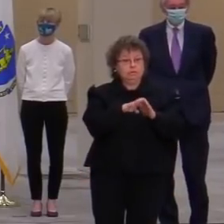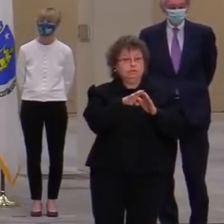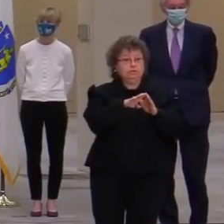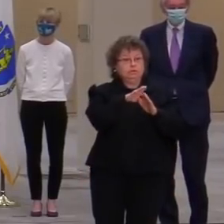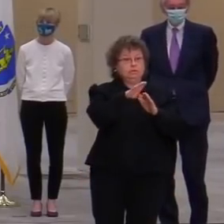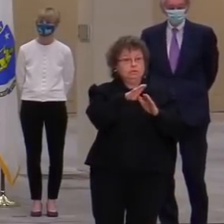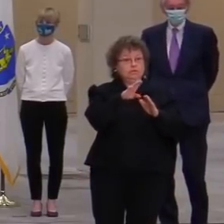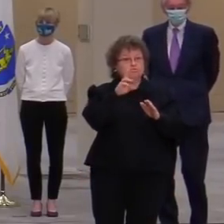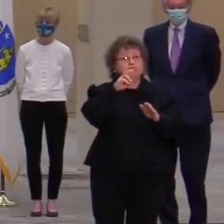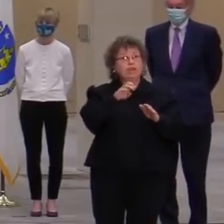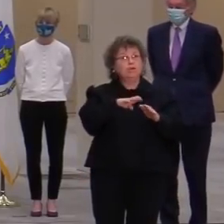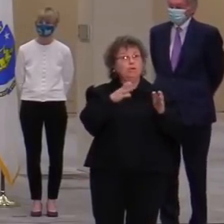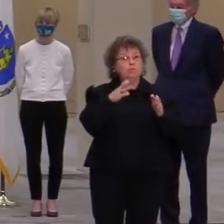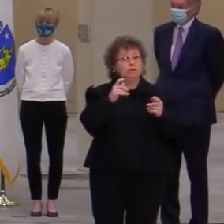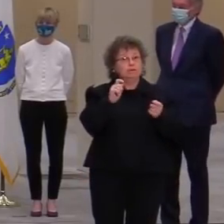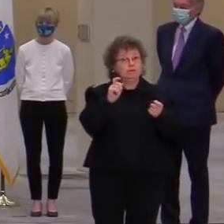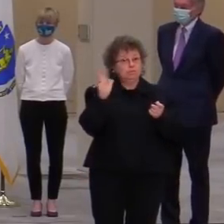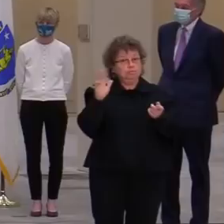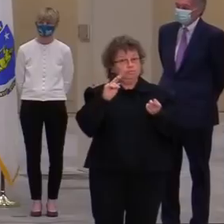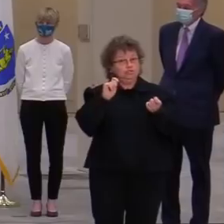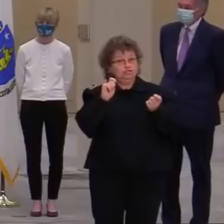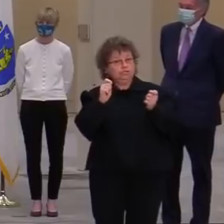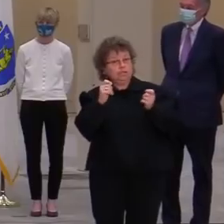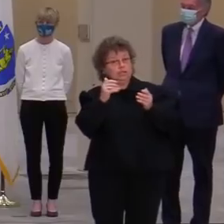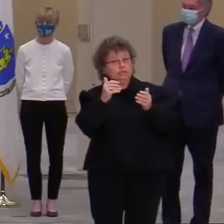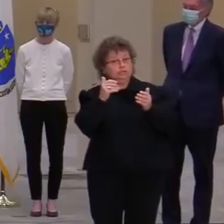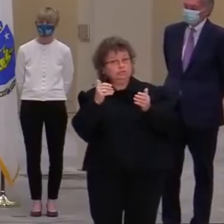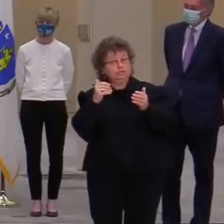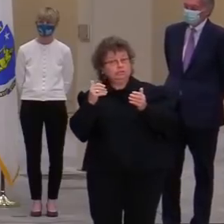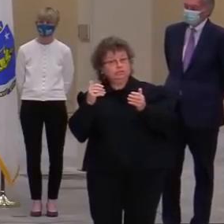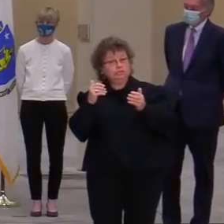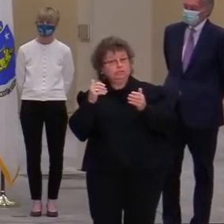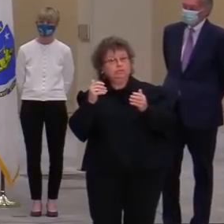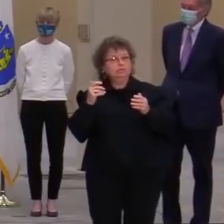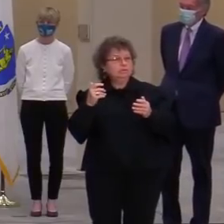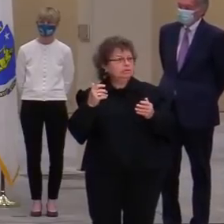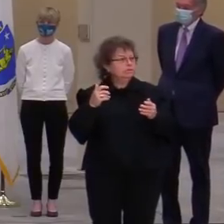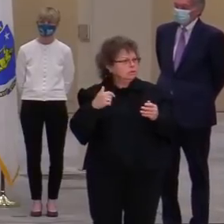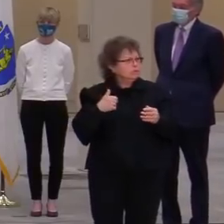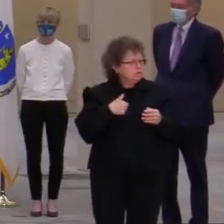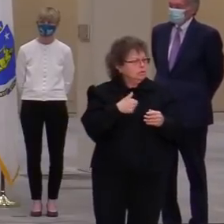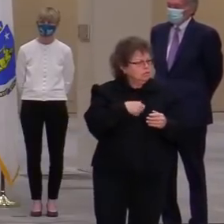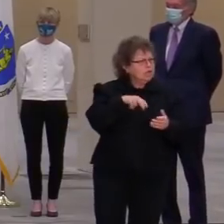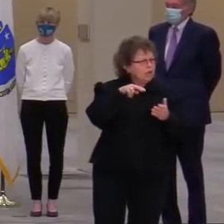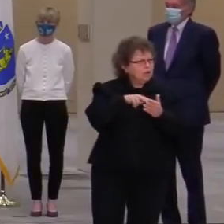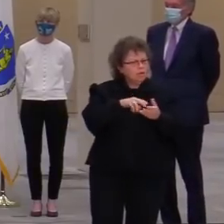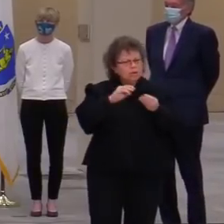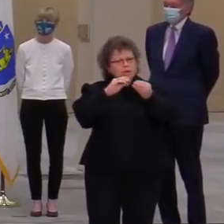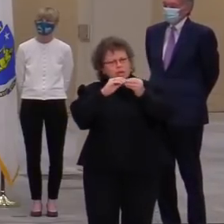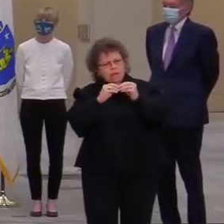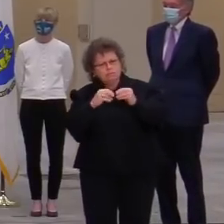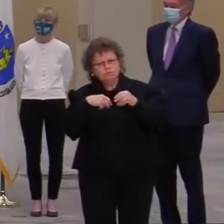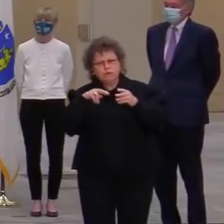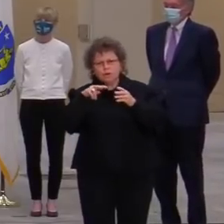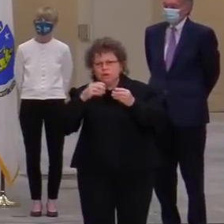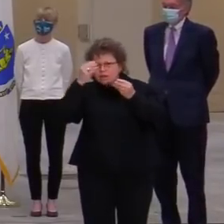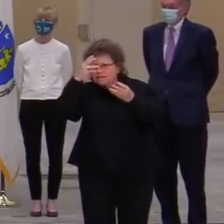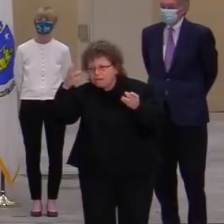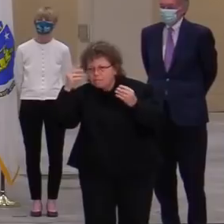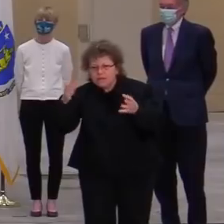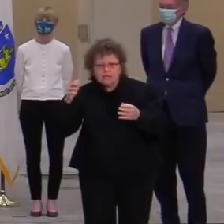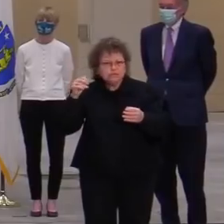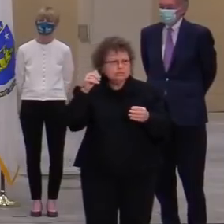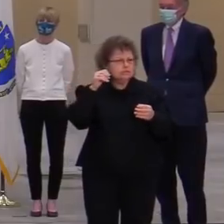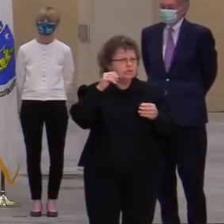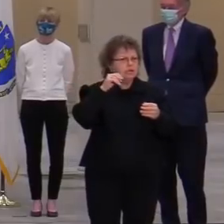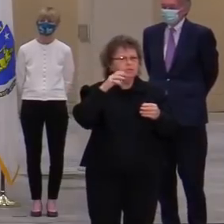Well, look, we spend a lot of time looking at and reviewing the data generally, and we talk on a regular basis with our colleagues in the healthcare community